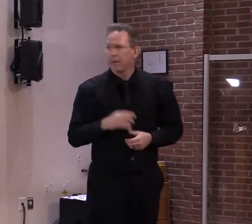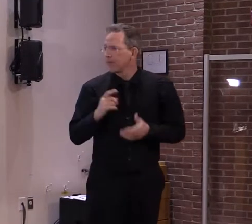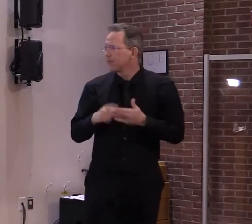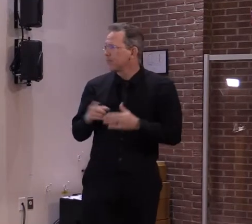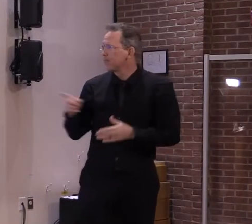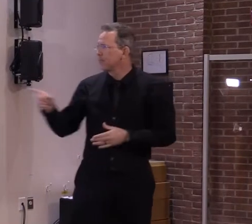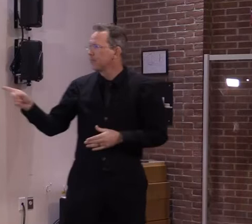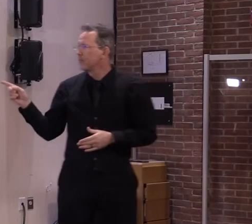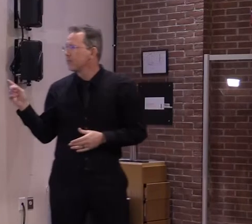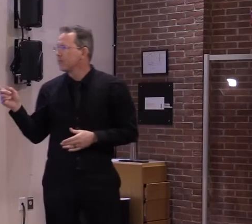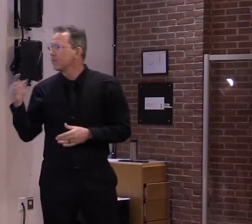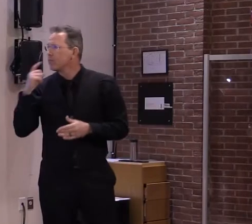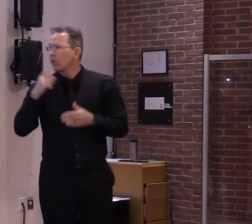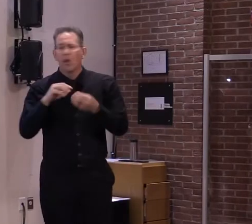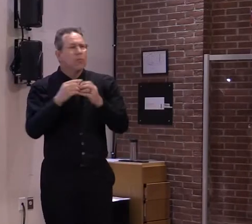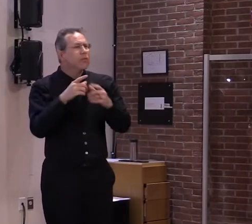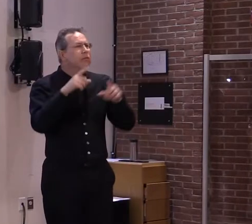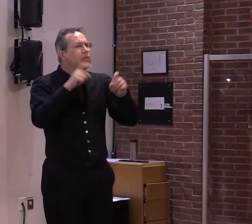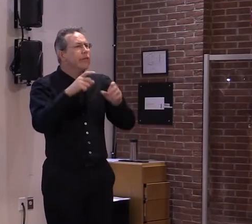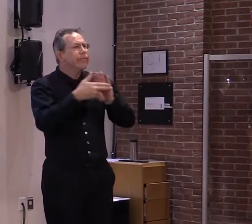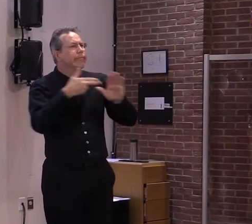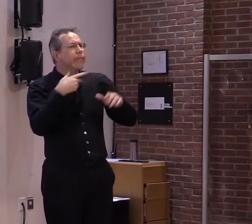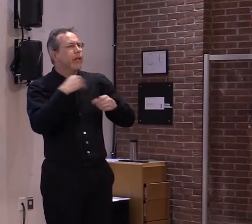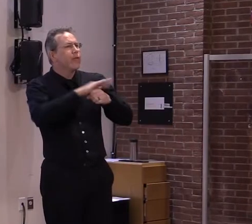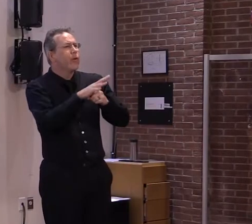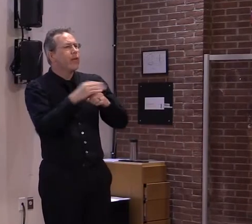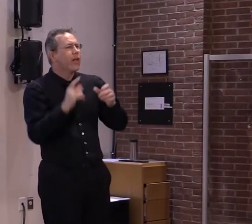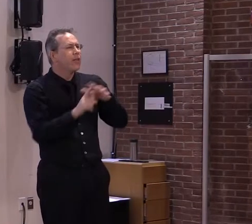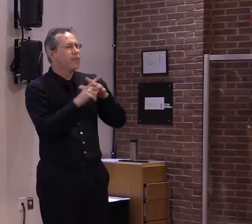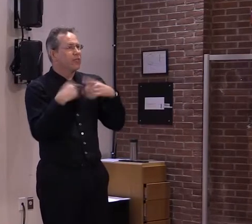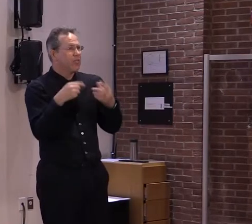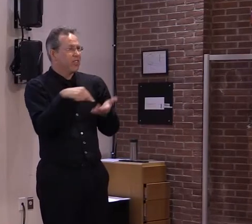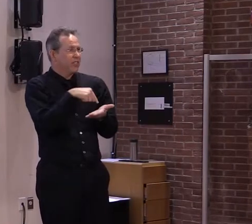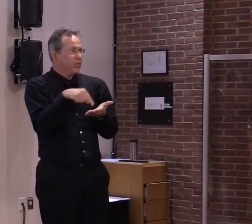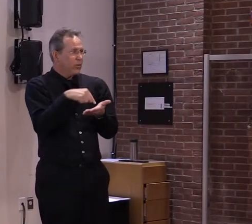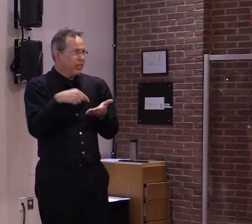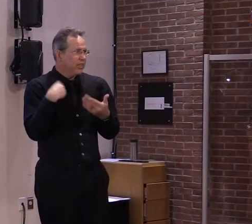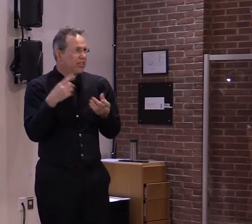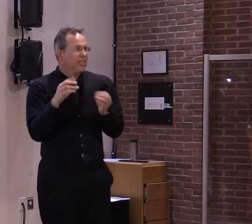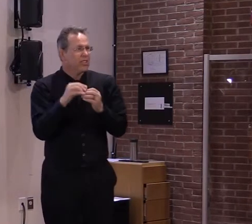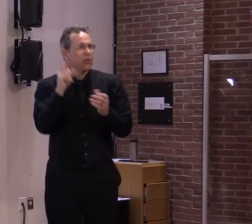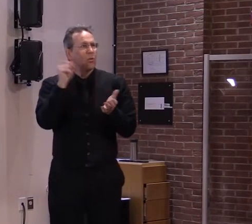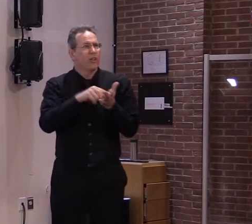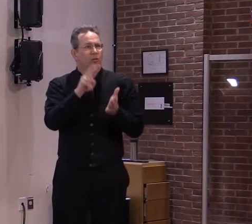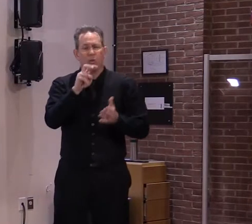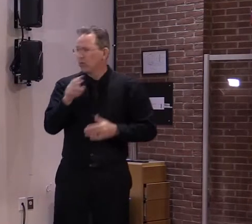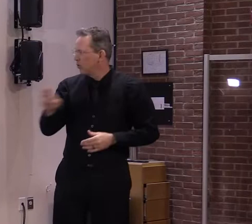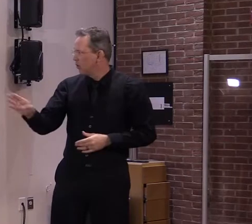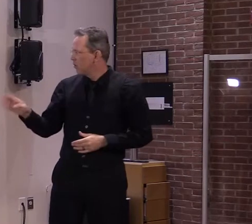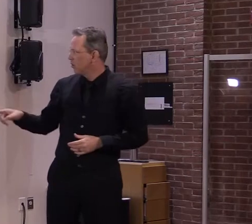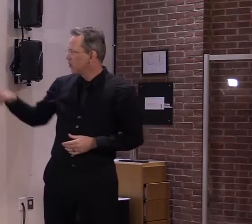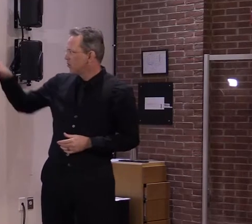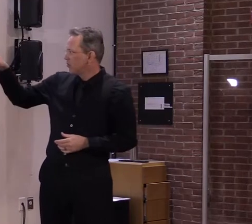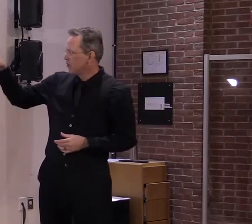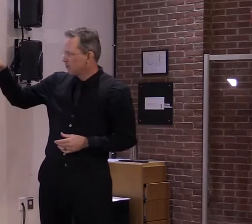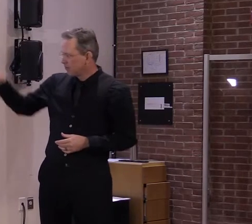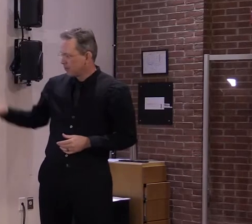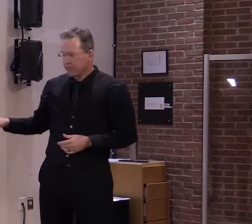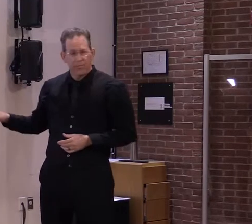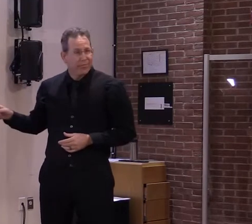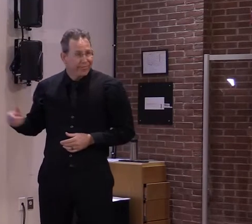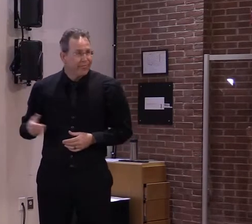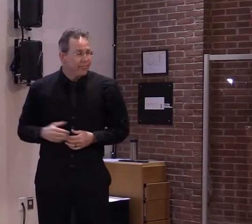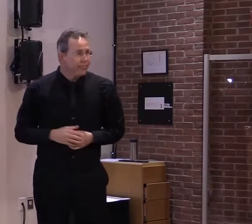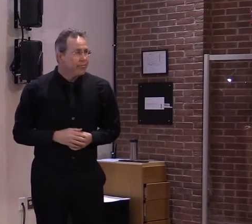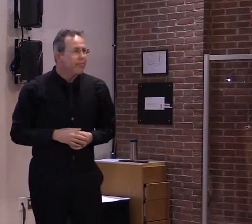reporting 1,231 new cases this week, an increase of 41 cases compared to last week, and it is our highest weekly total